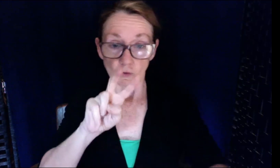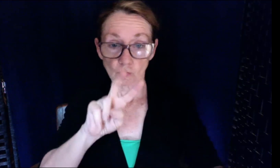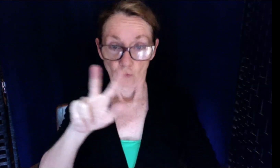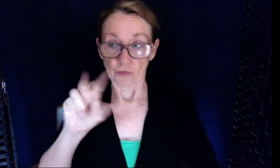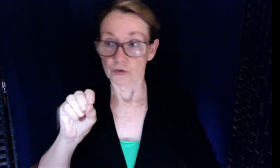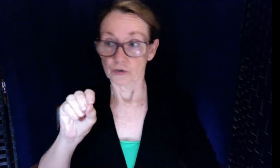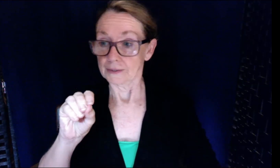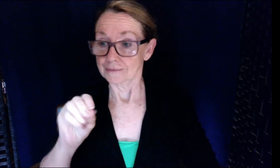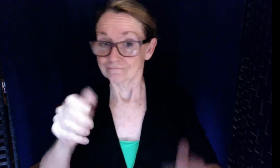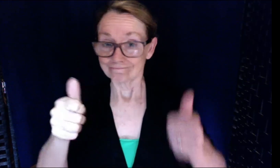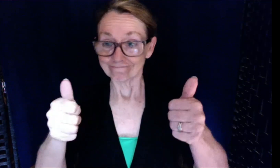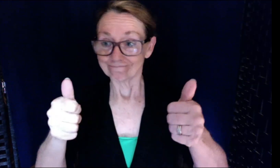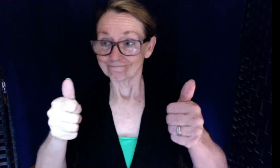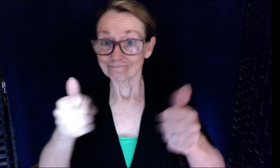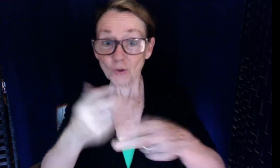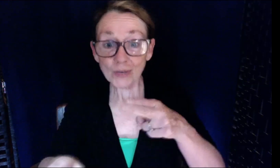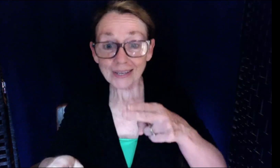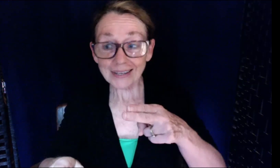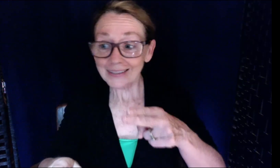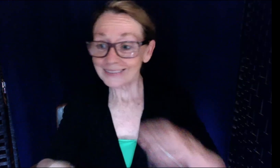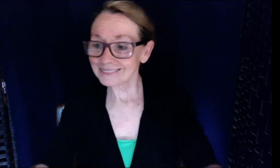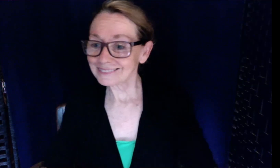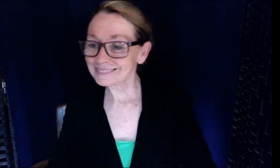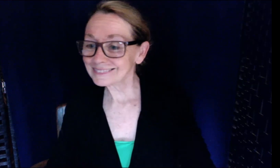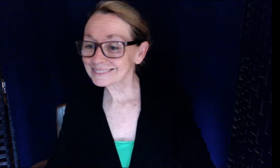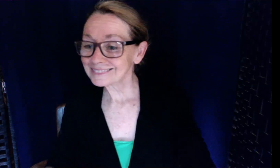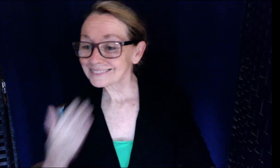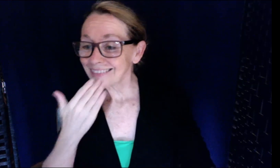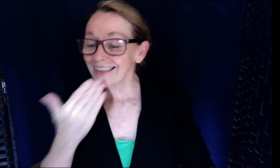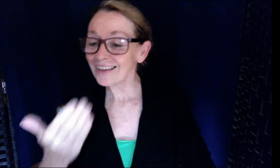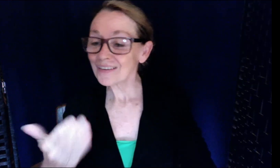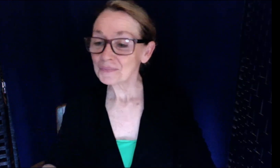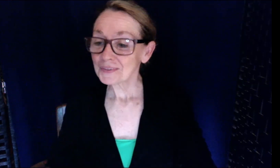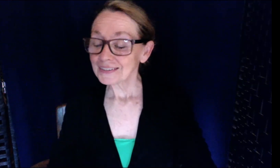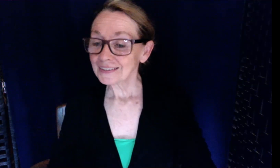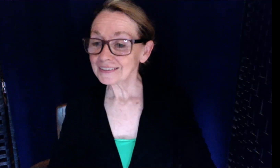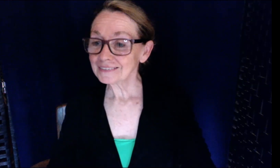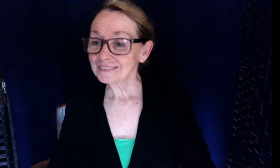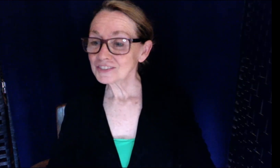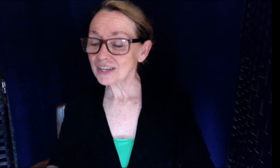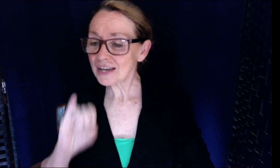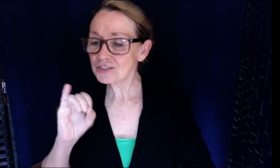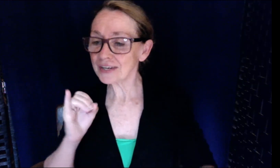All right, that was quick. Thanks, Denise. All right, bye everyone. Thank you, everyone. And